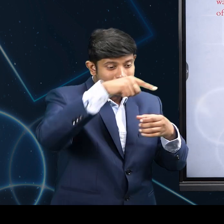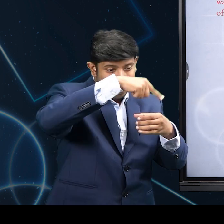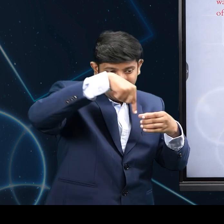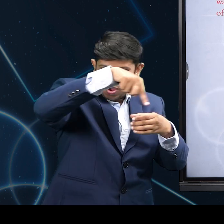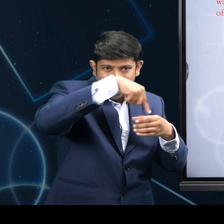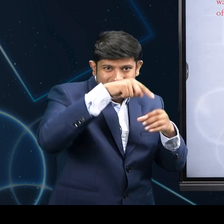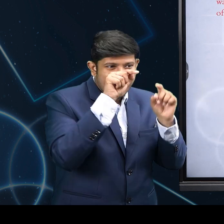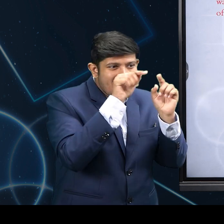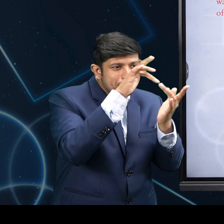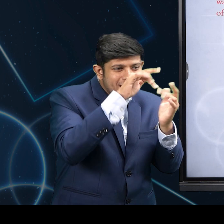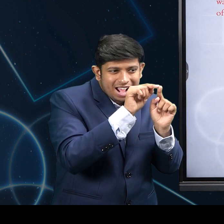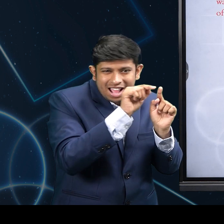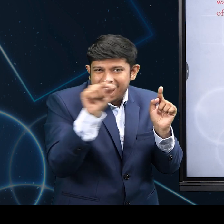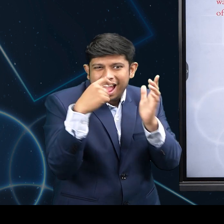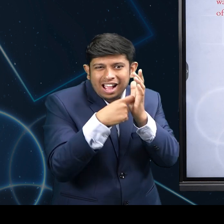radius?